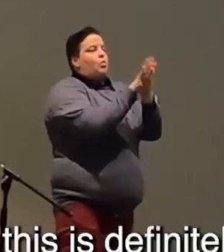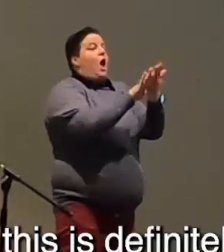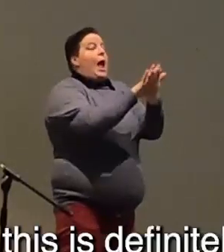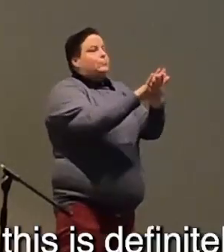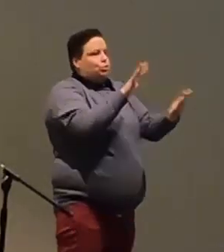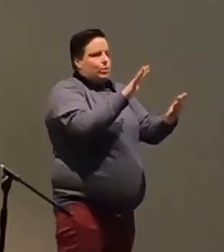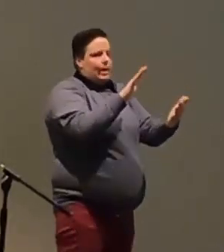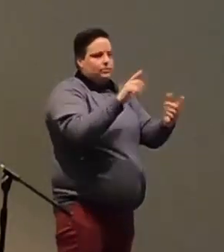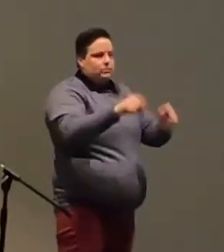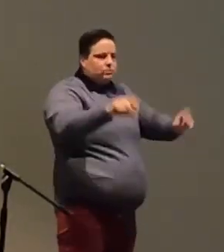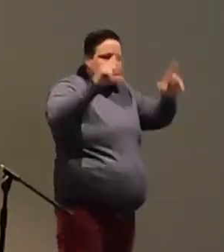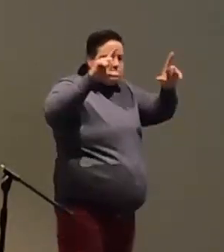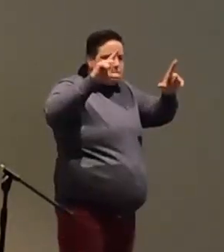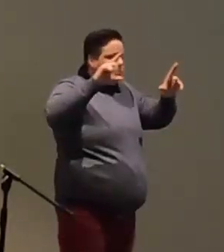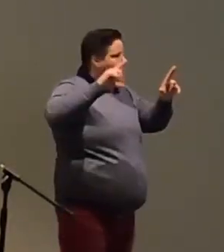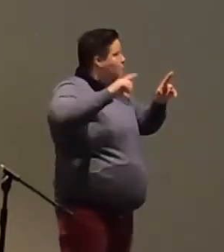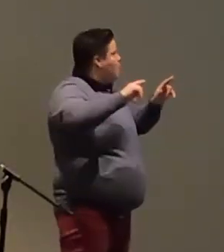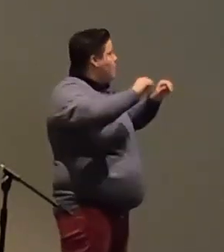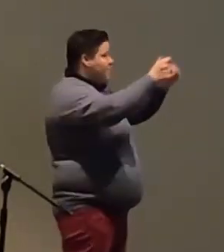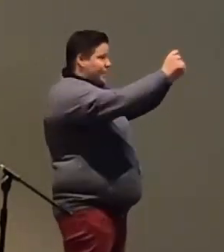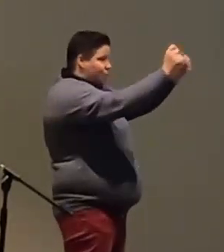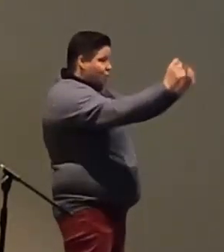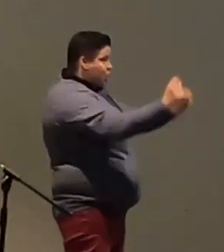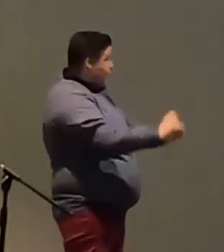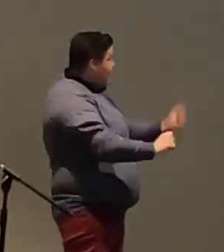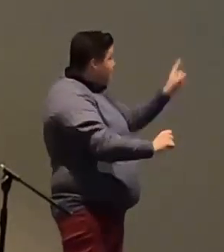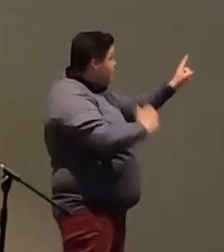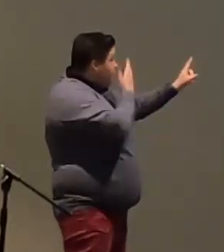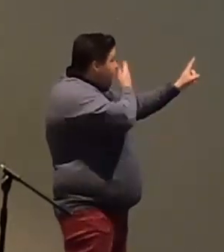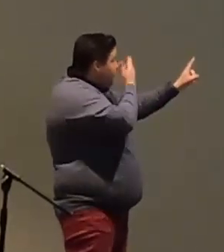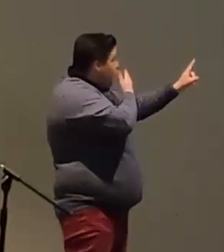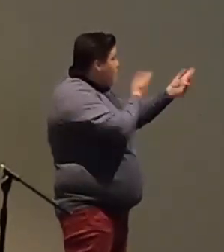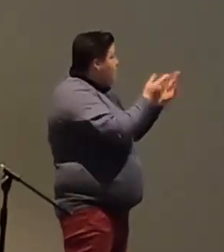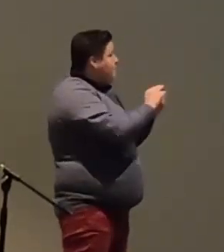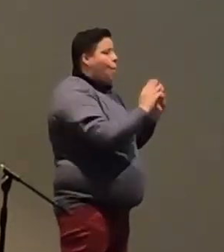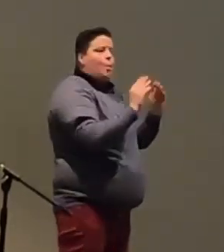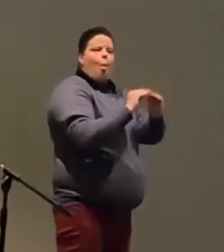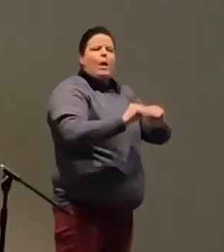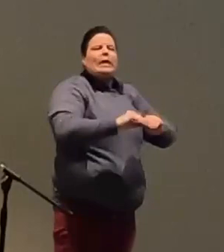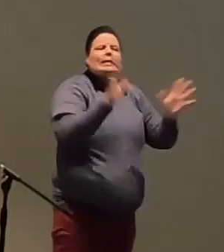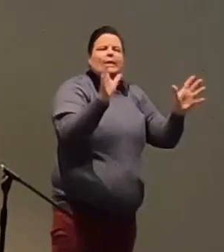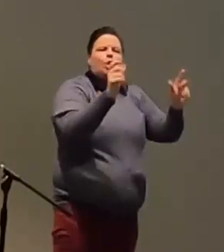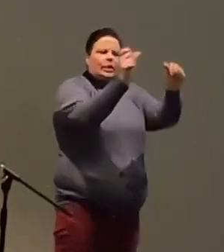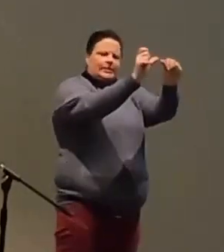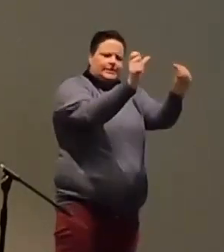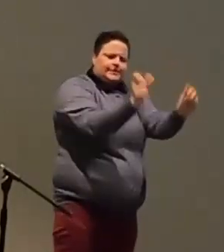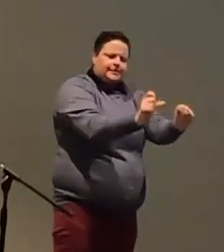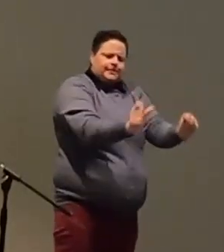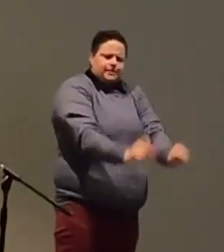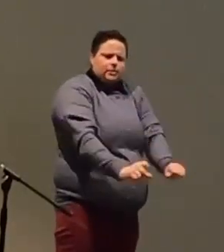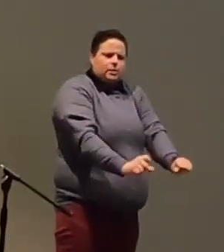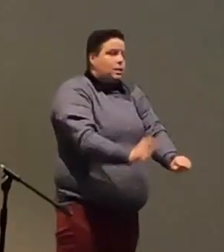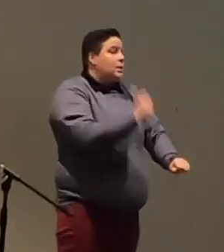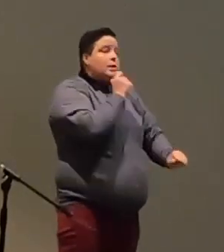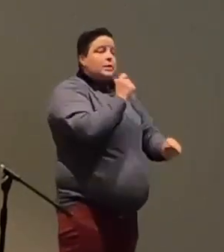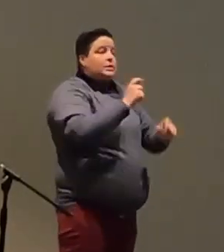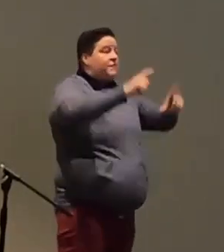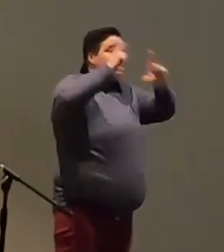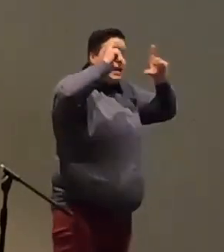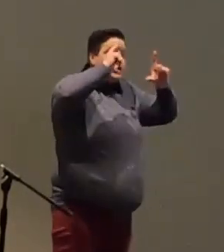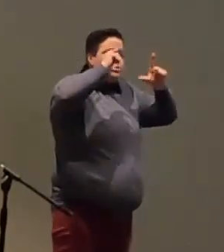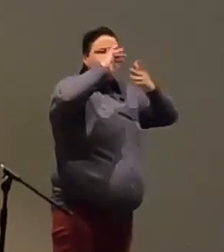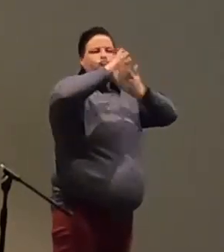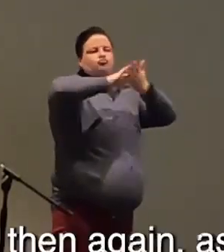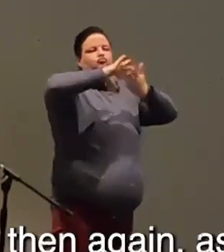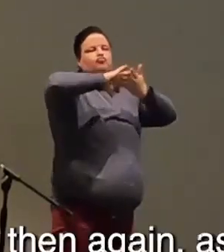lens. The shapes of the figures in the forefront are sort of more clearly defined, although he doesn't define their